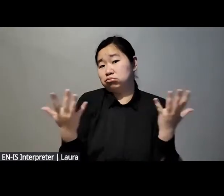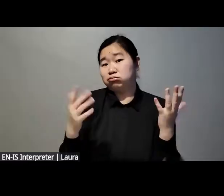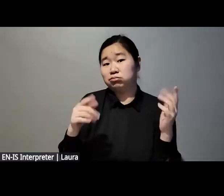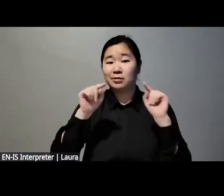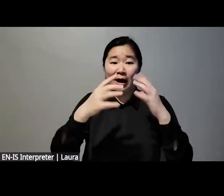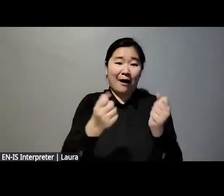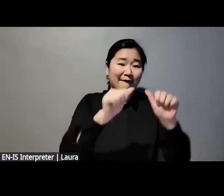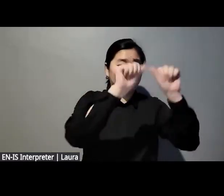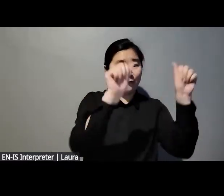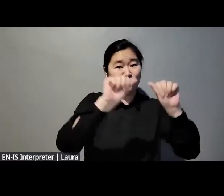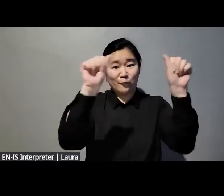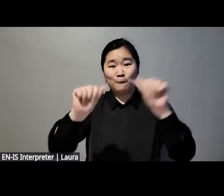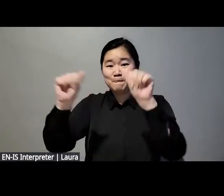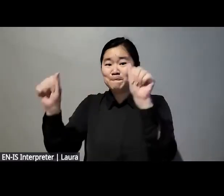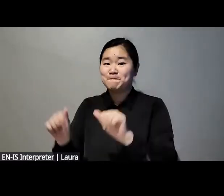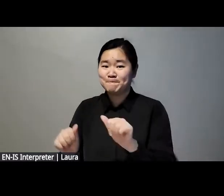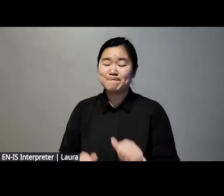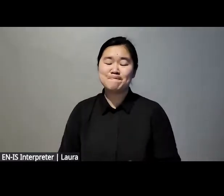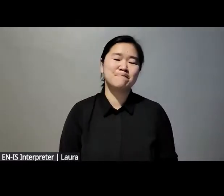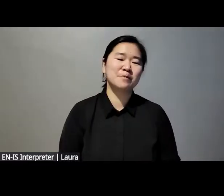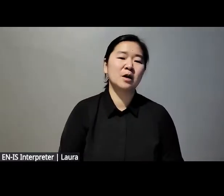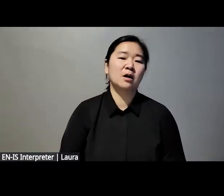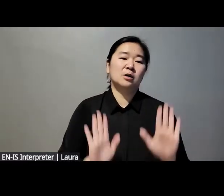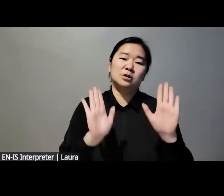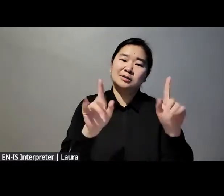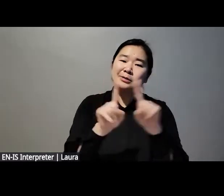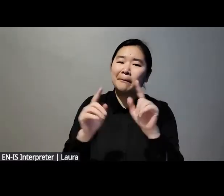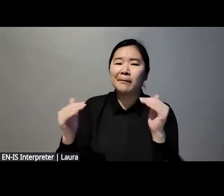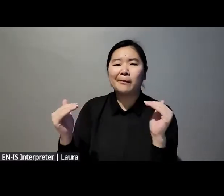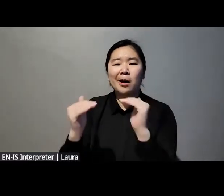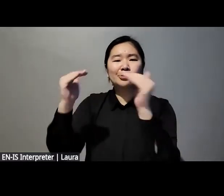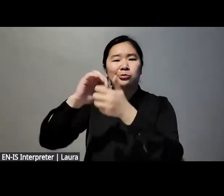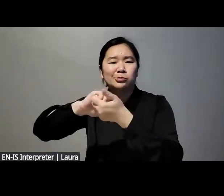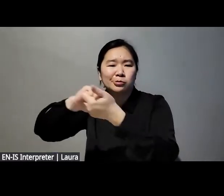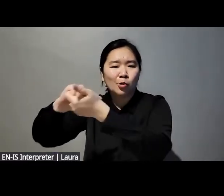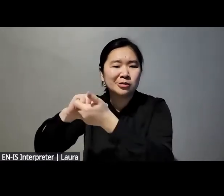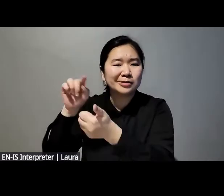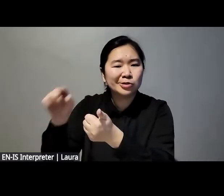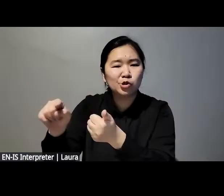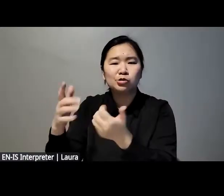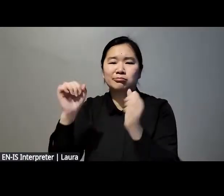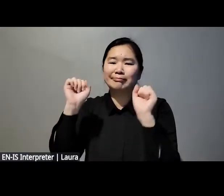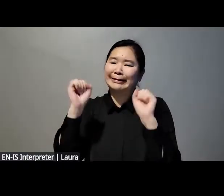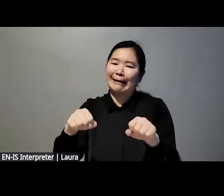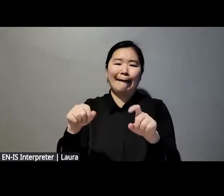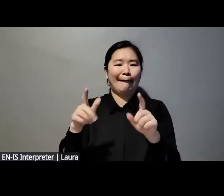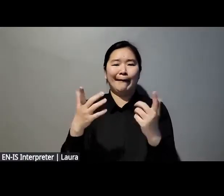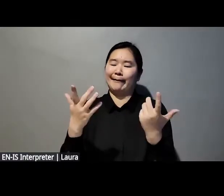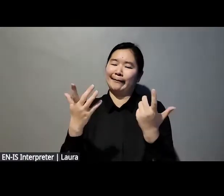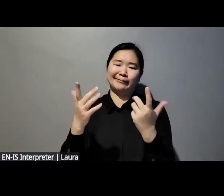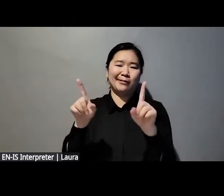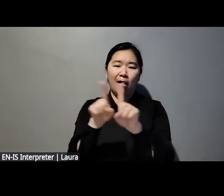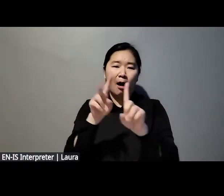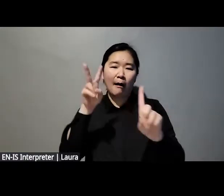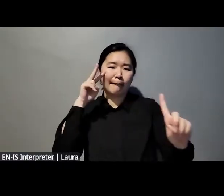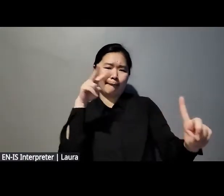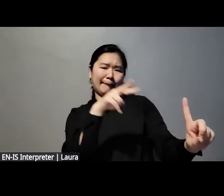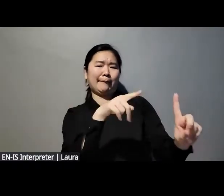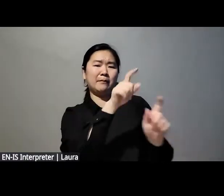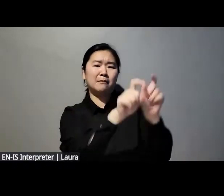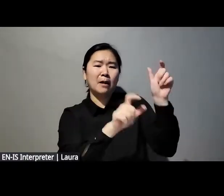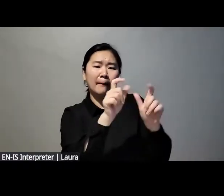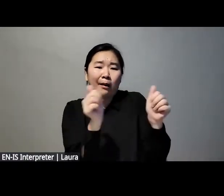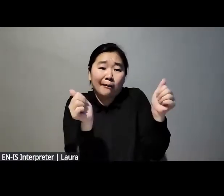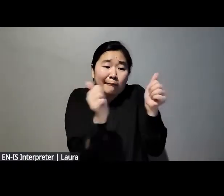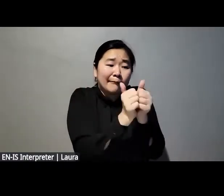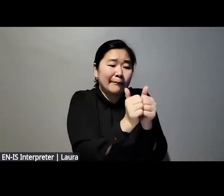were identified that should be looked into keenly in the inclusive future program, or maybe any